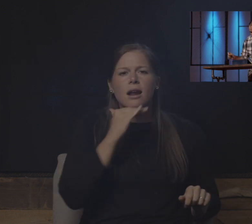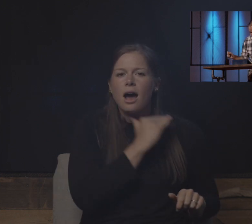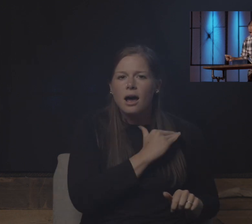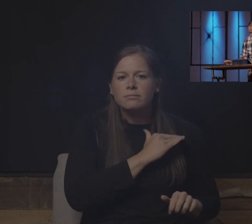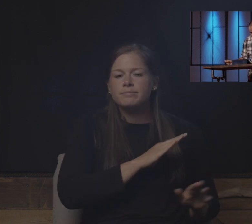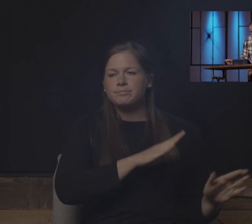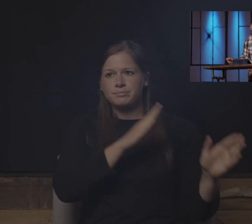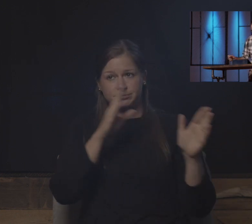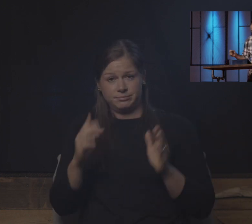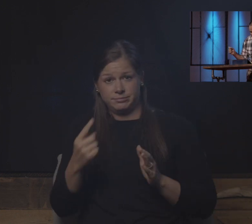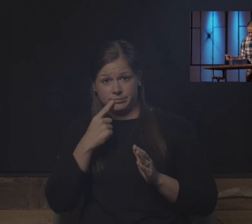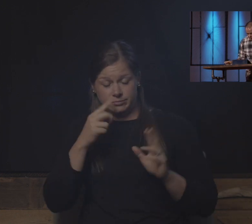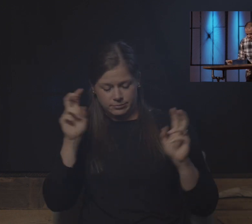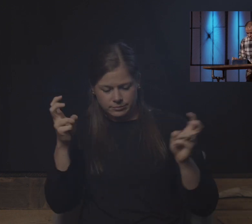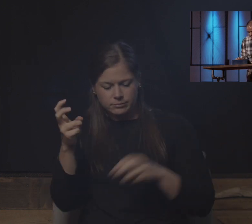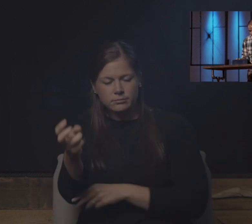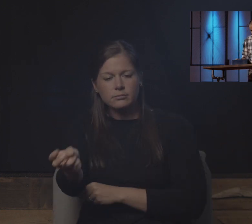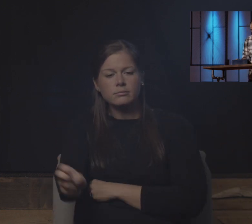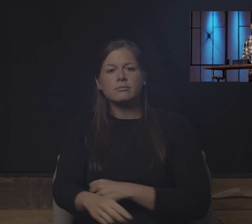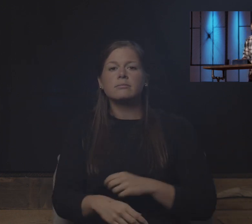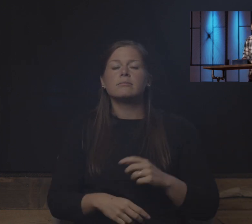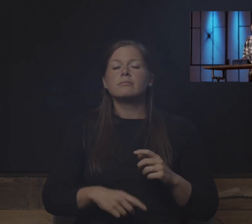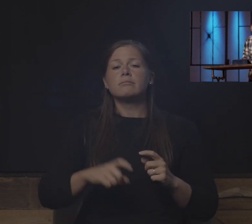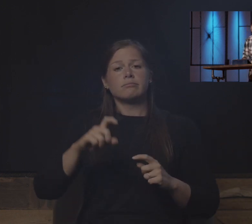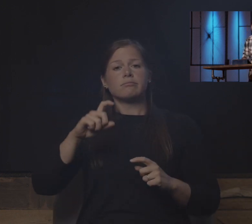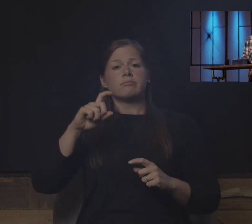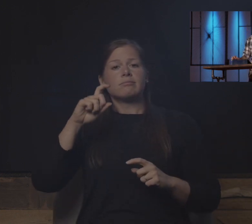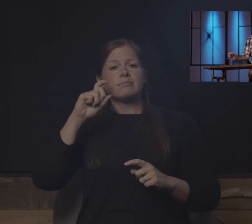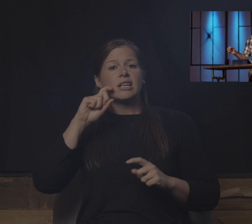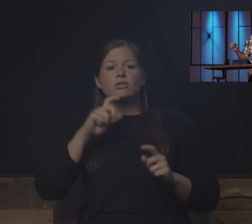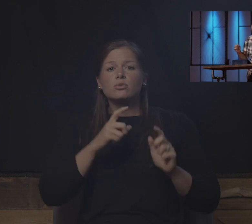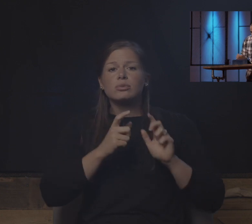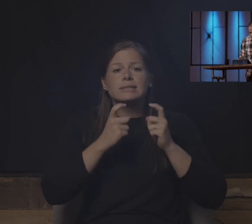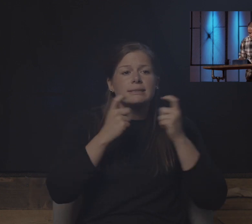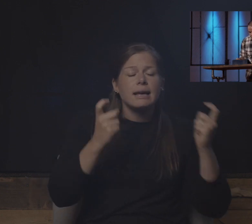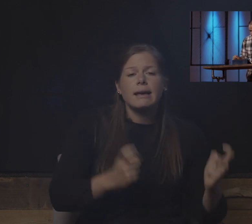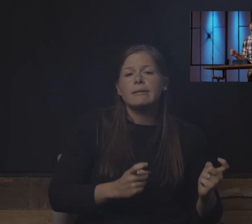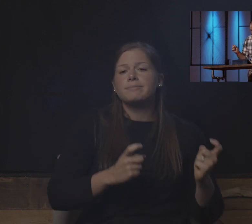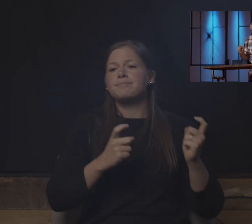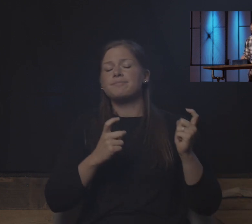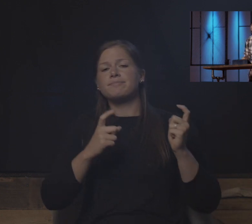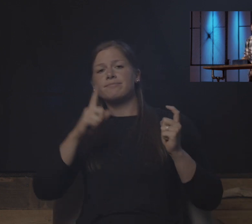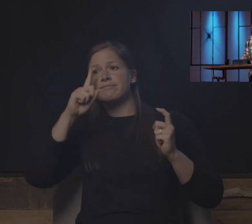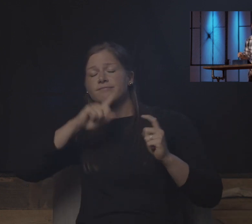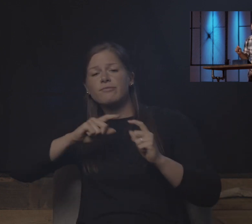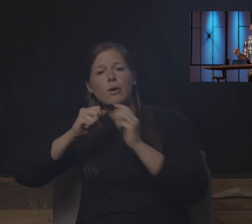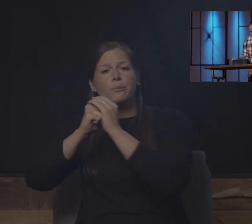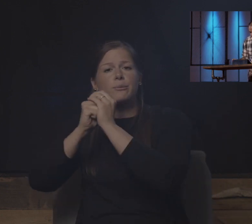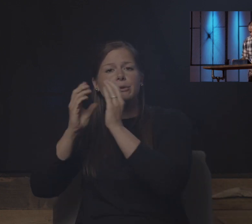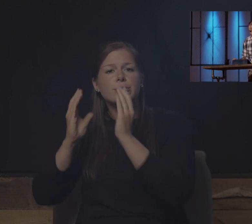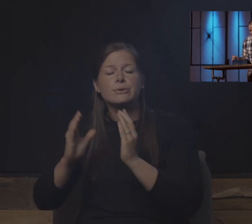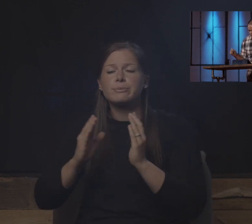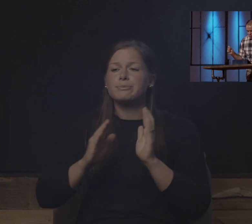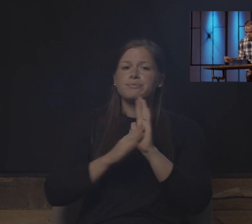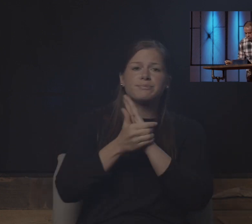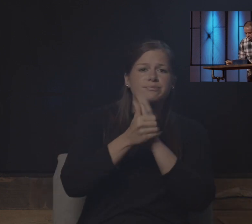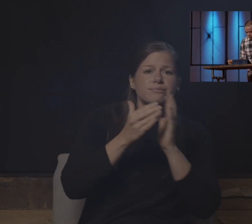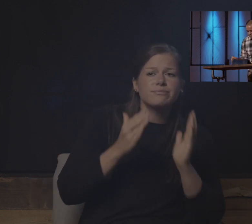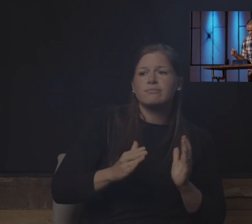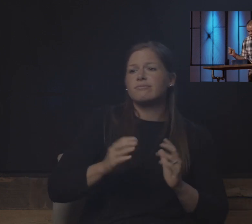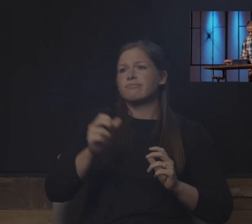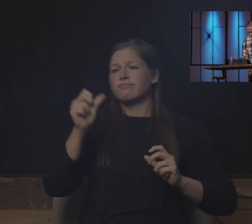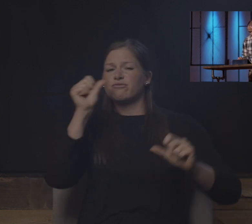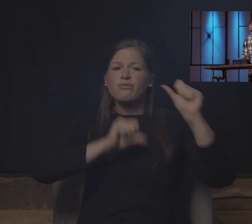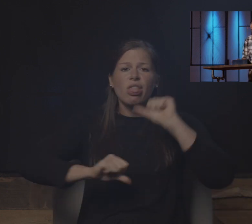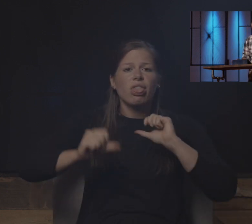the sexually immoral, nor idolaters, nor adulterers, nor homosexuals, nor thieves, nor the greedy, nor